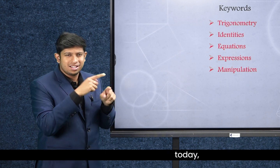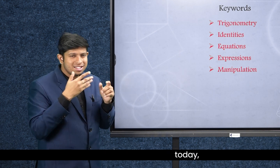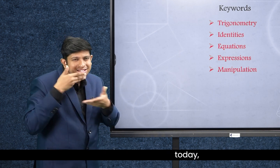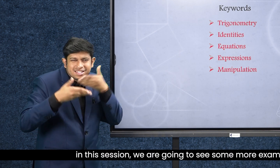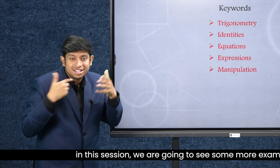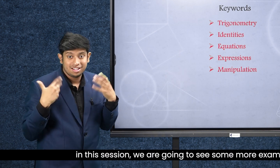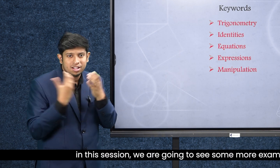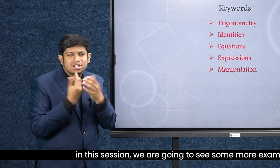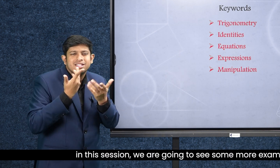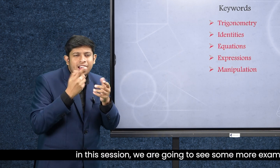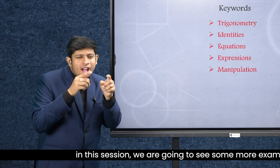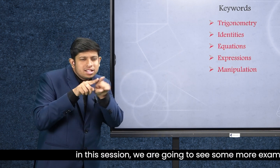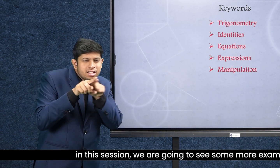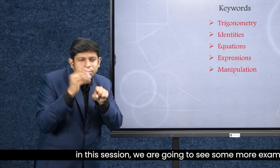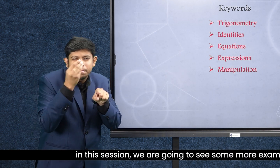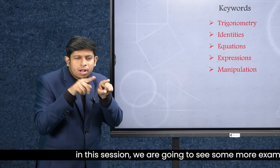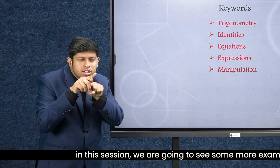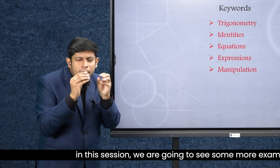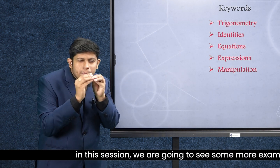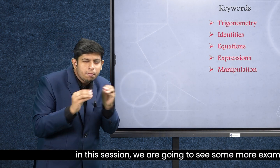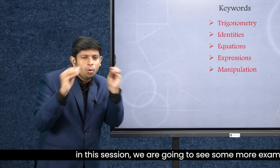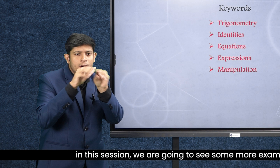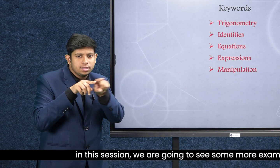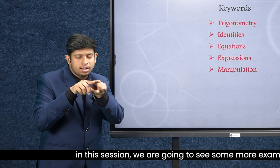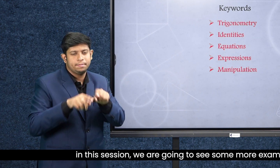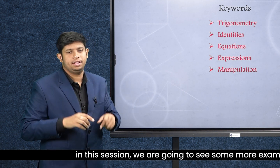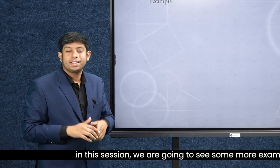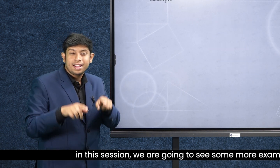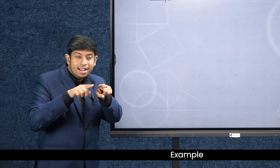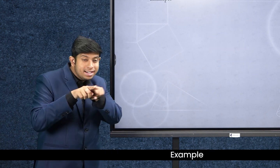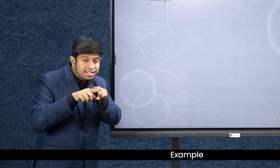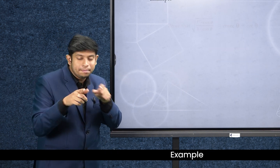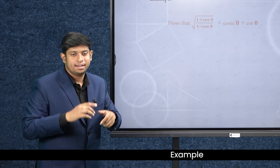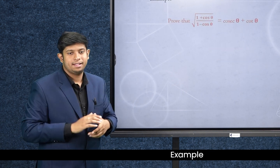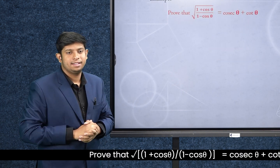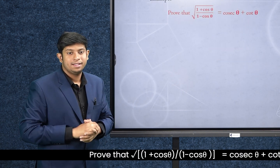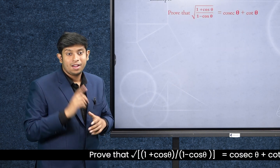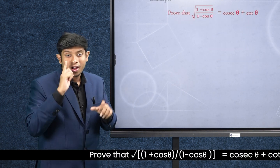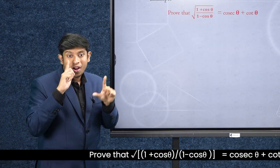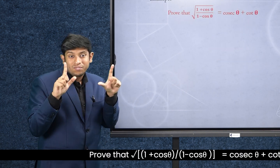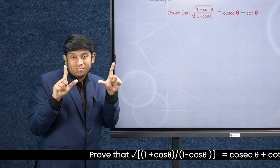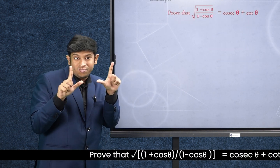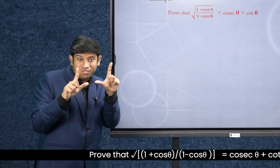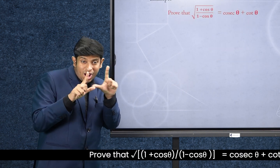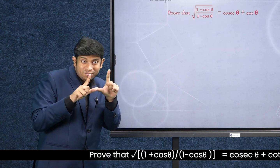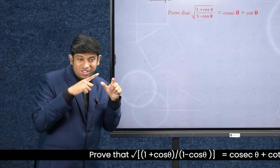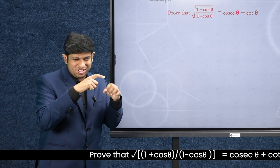Today, in this session, we are going to see some more examples. Example: prove that under root 1